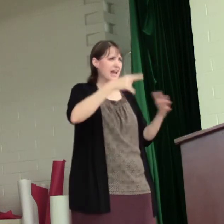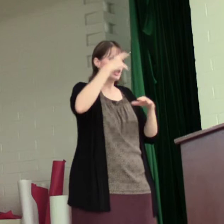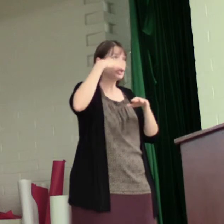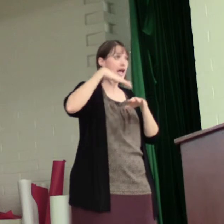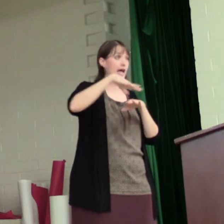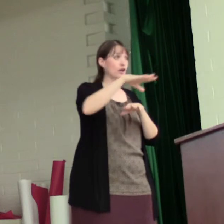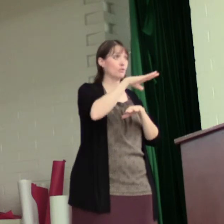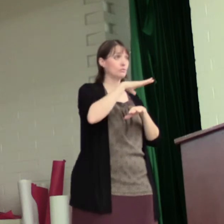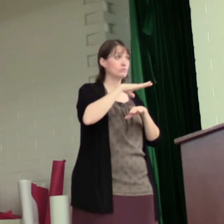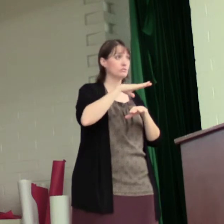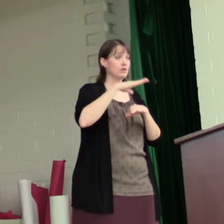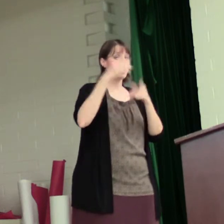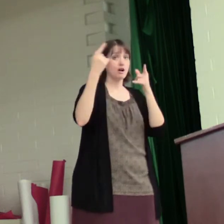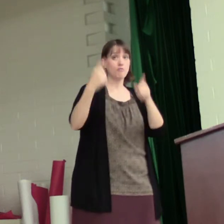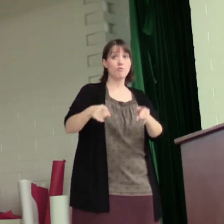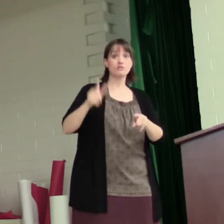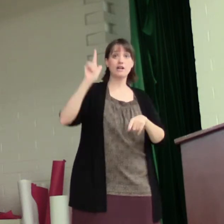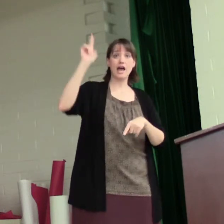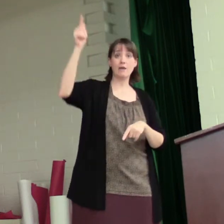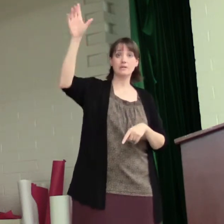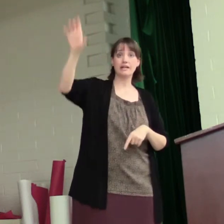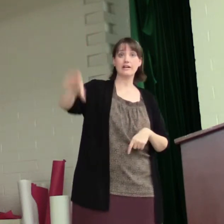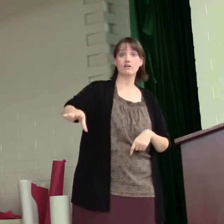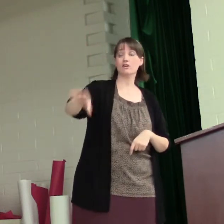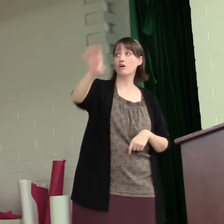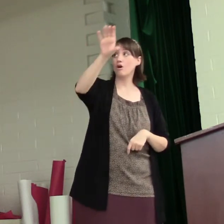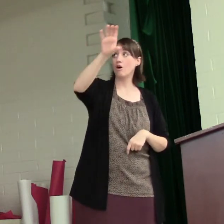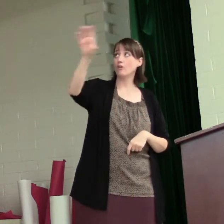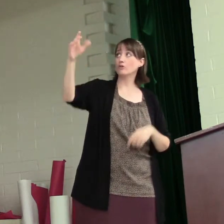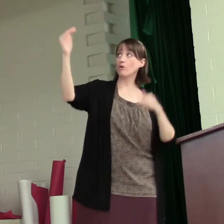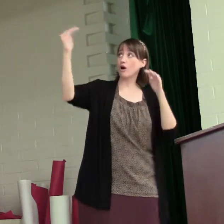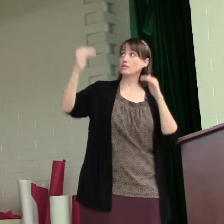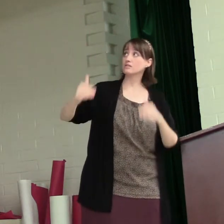a shadow of what was going to happen later on the cross?